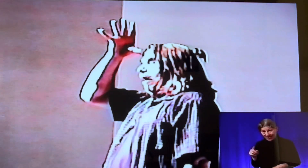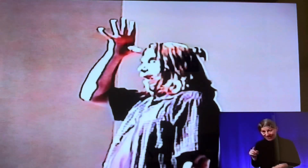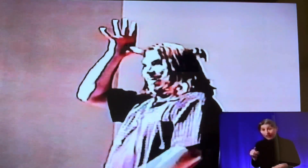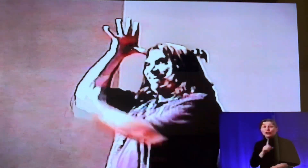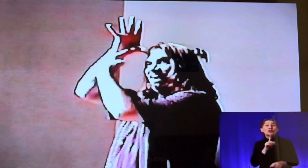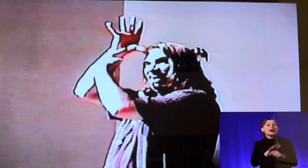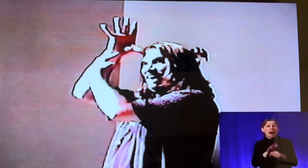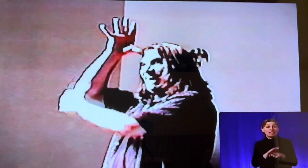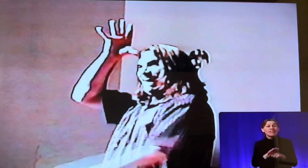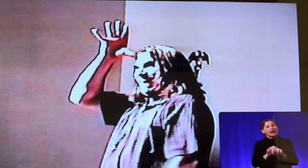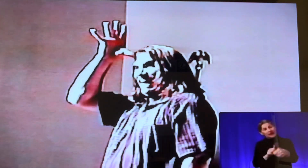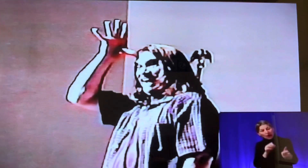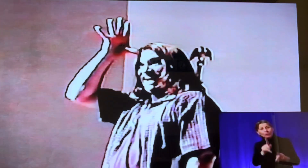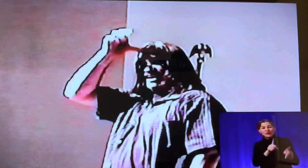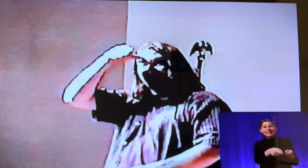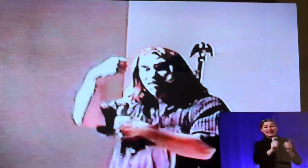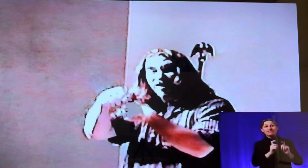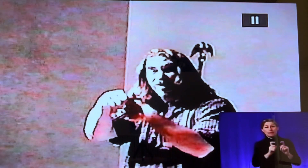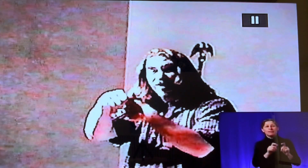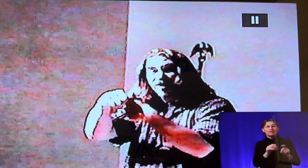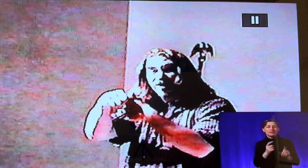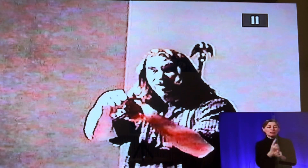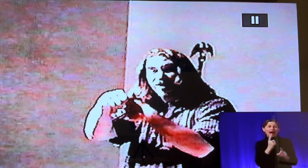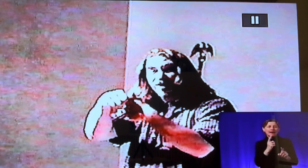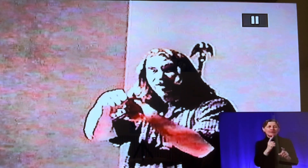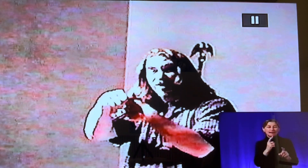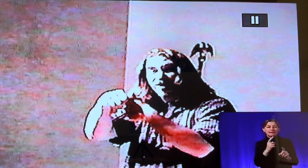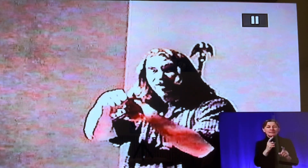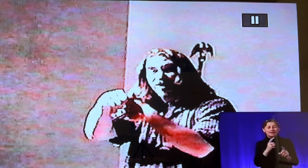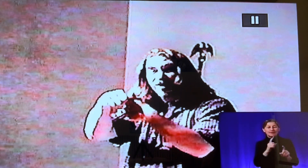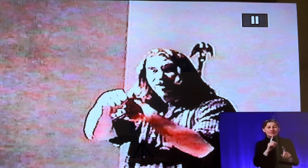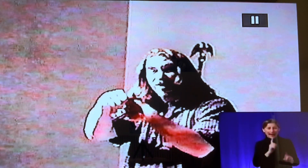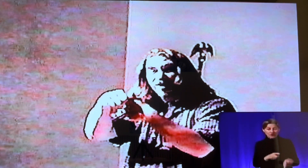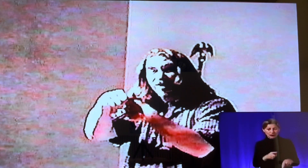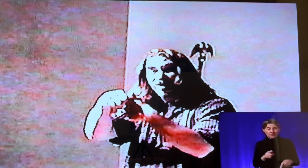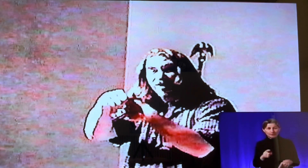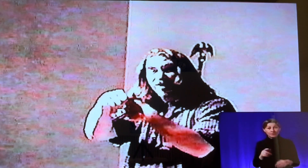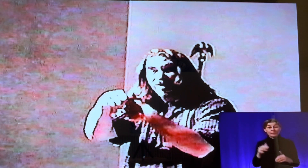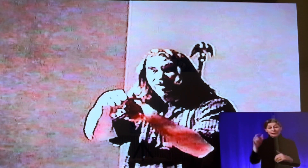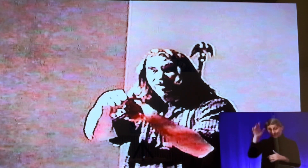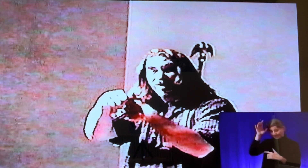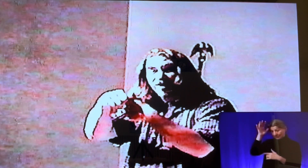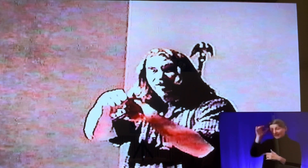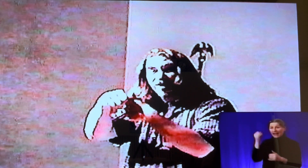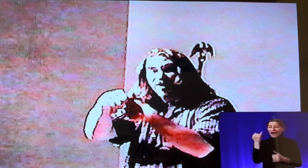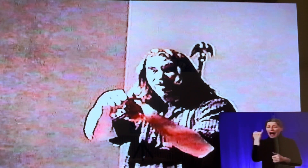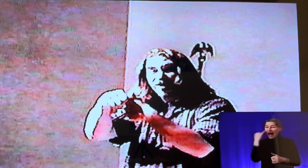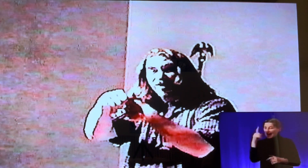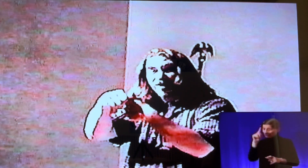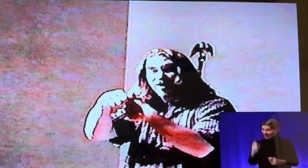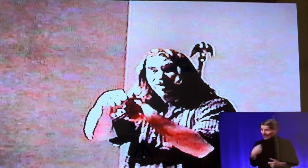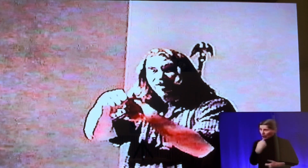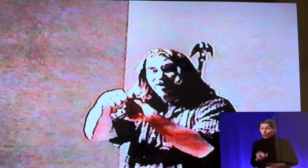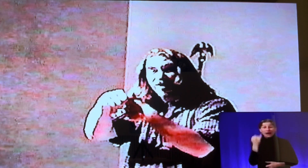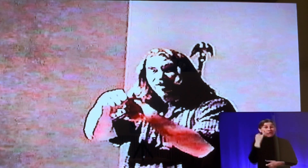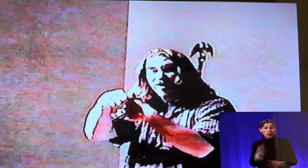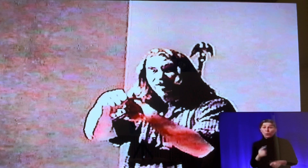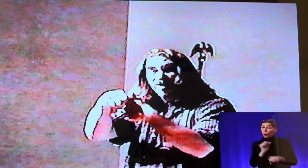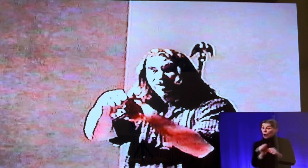gets somebody who gives him this. At this point, I have to tell you, if you ever work with Peter Cook, you're a lucky voicer because he